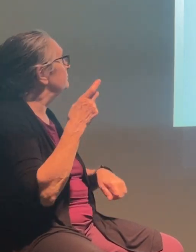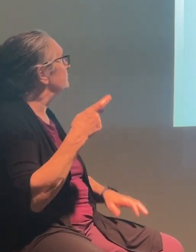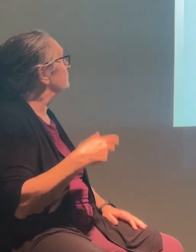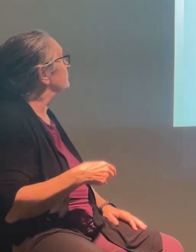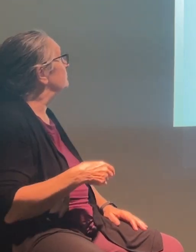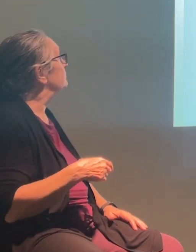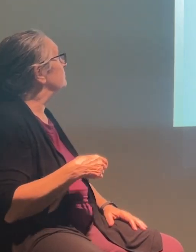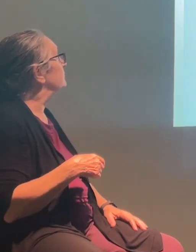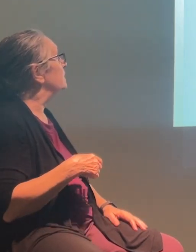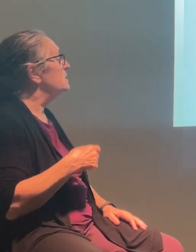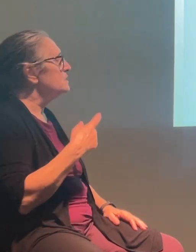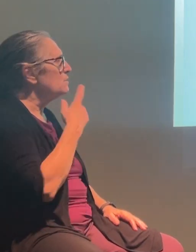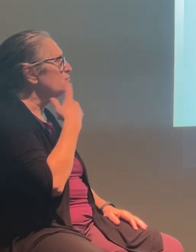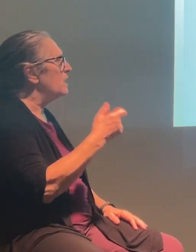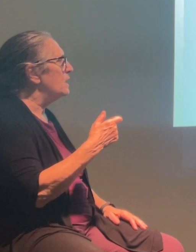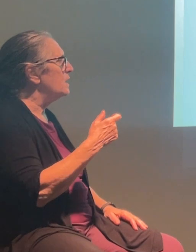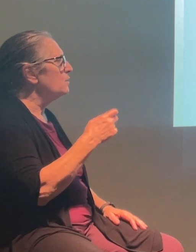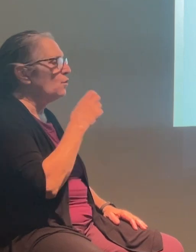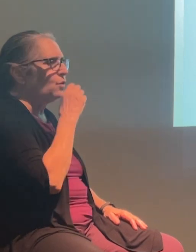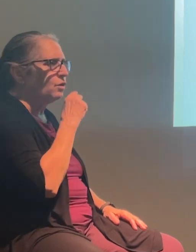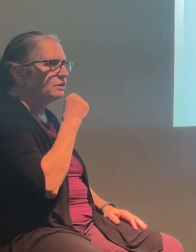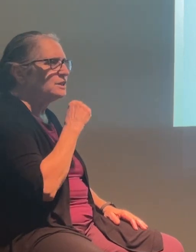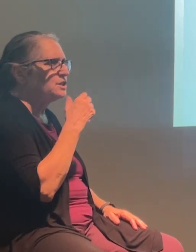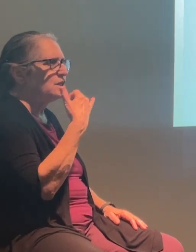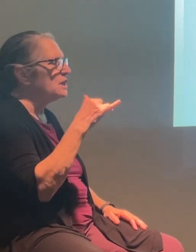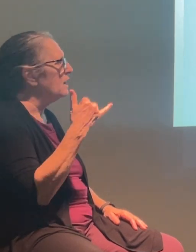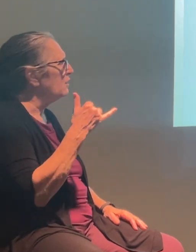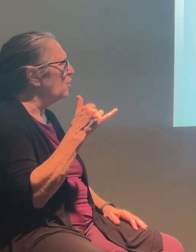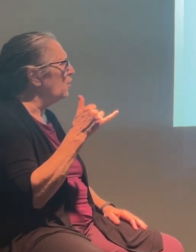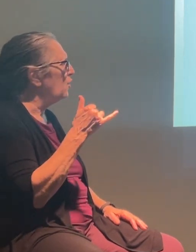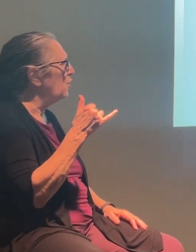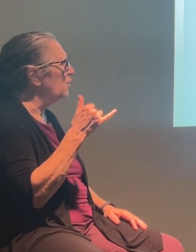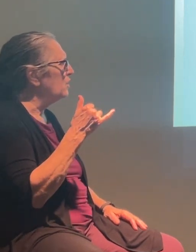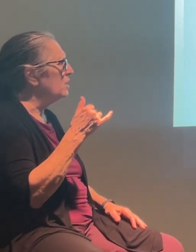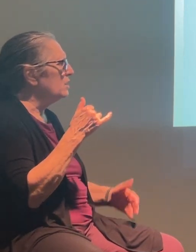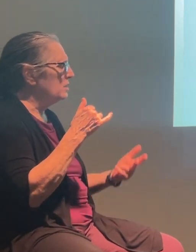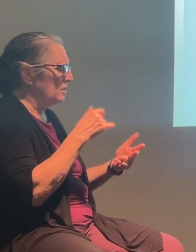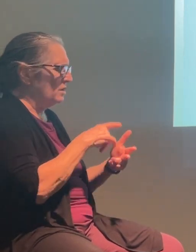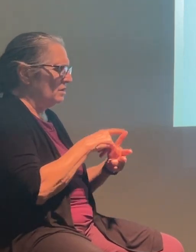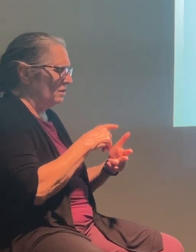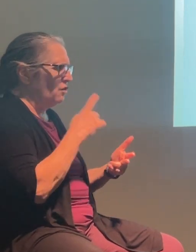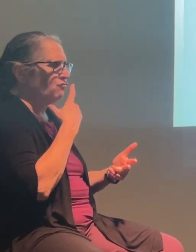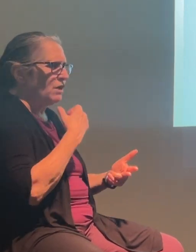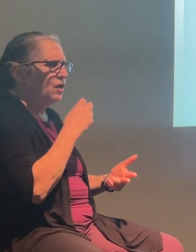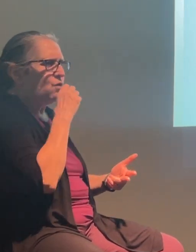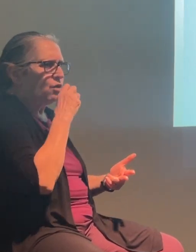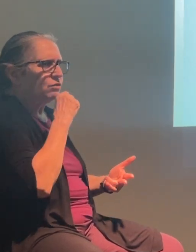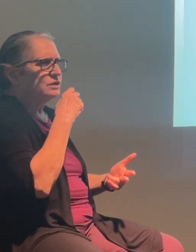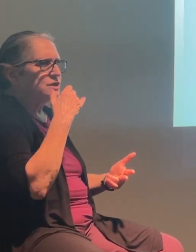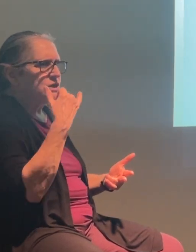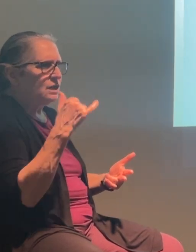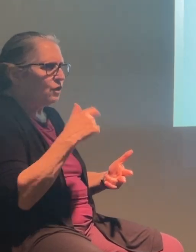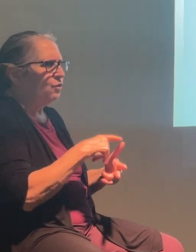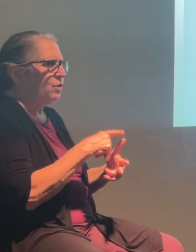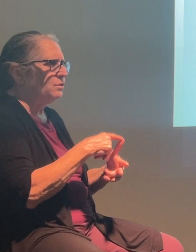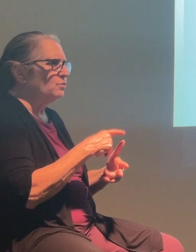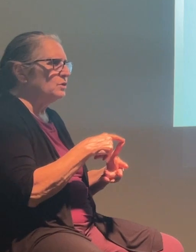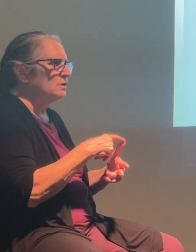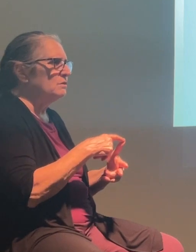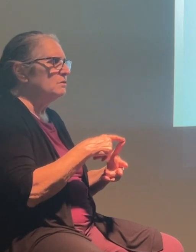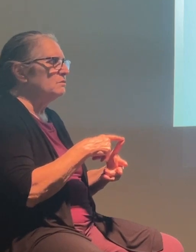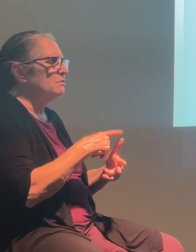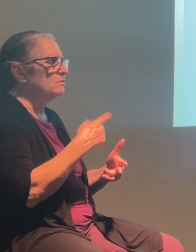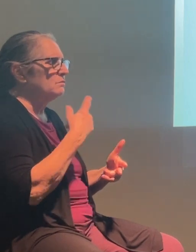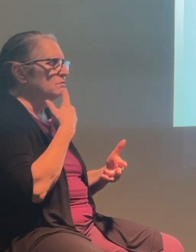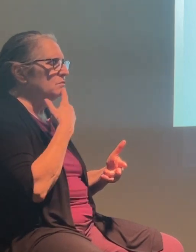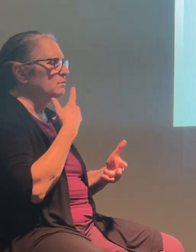I'm not mistaken, was red, orange, and yellow. One would look black, one would look white, and one would look gray. You know, it was very